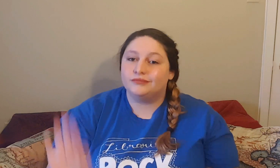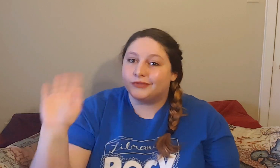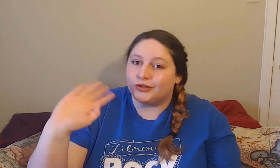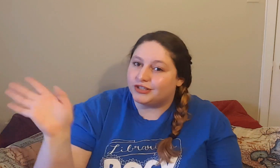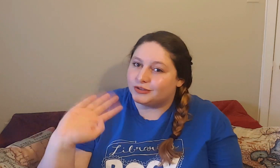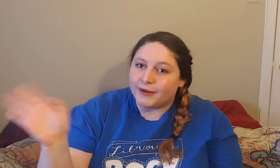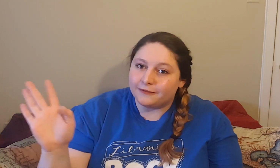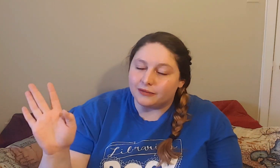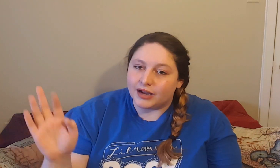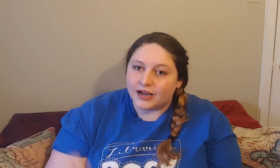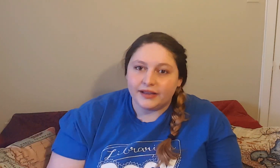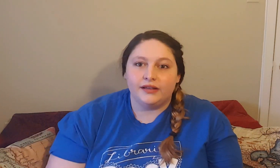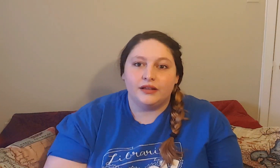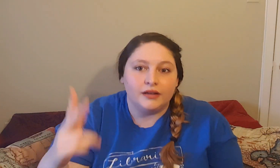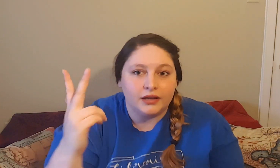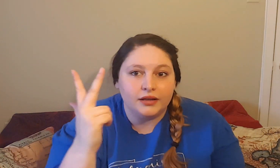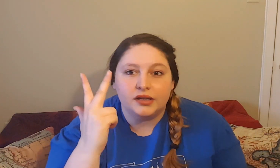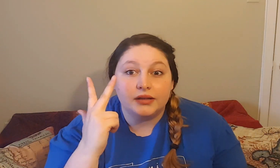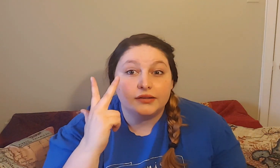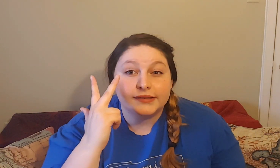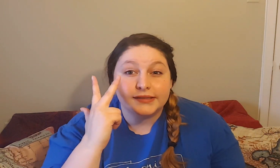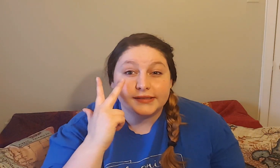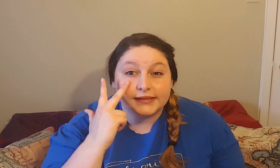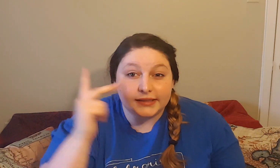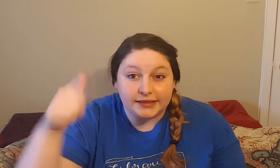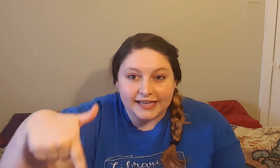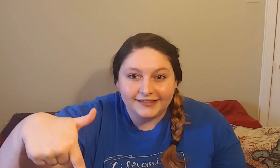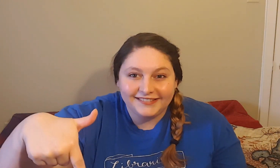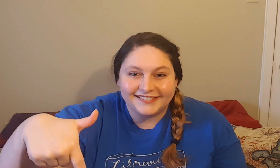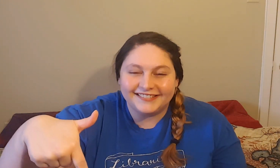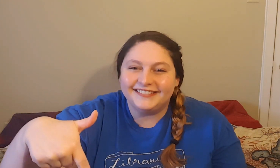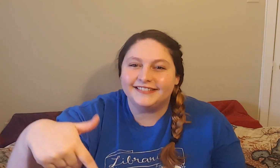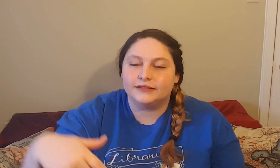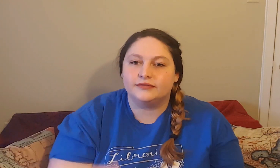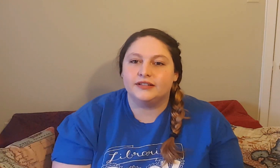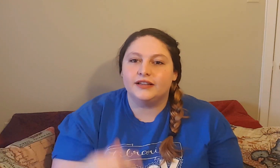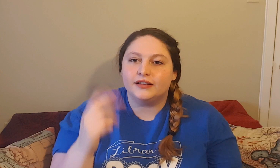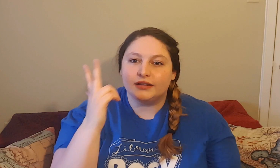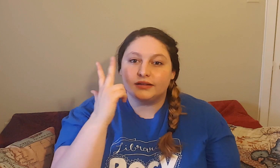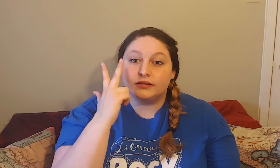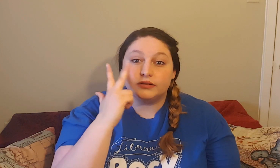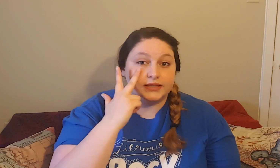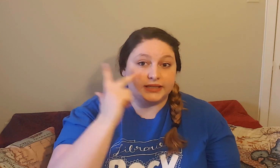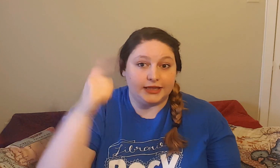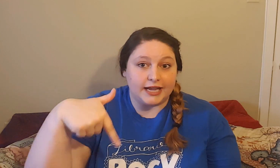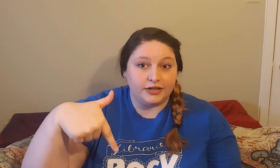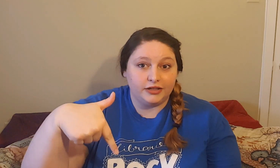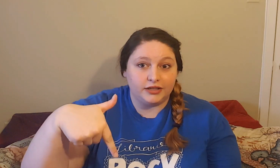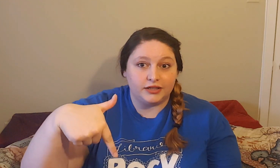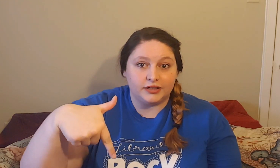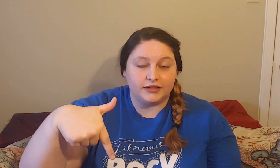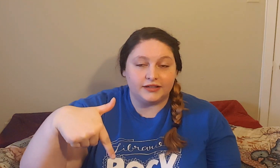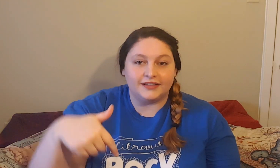of course, you can just wave for a bye. See you later. See you later.